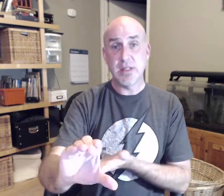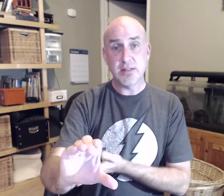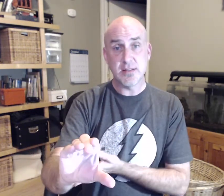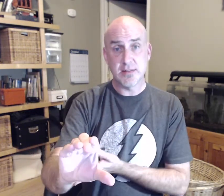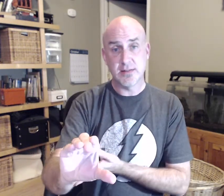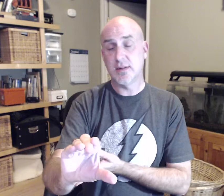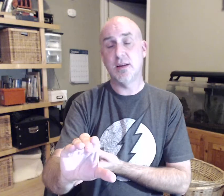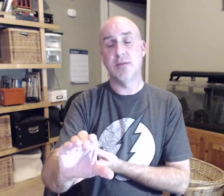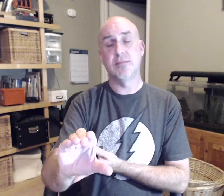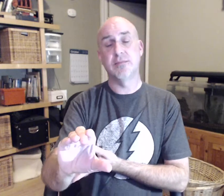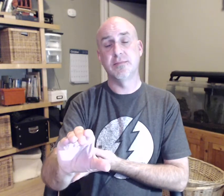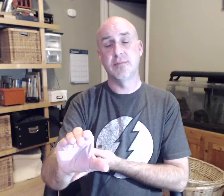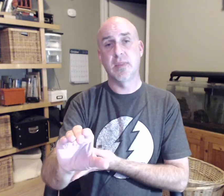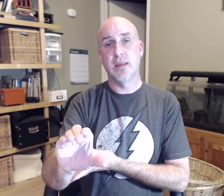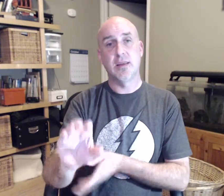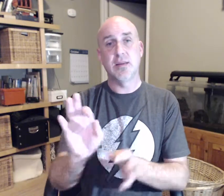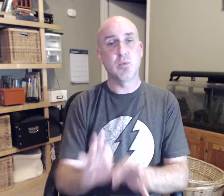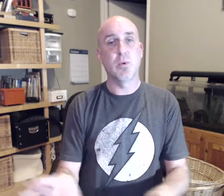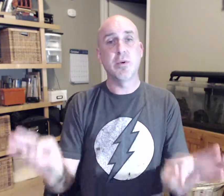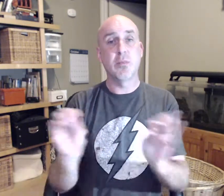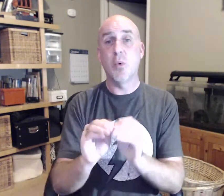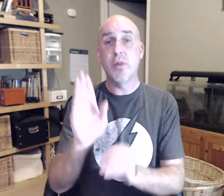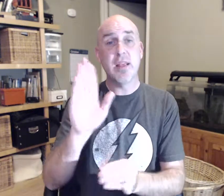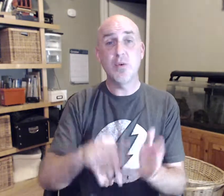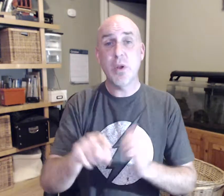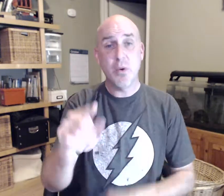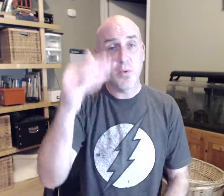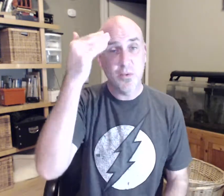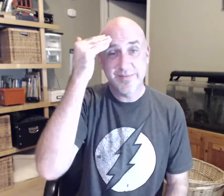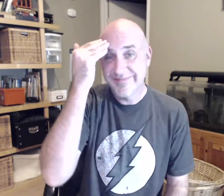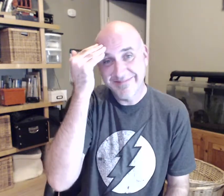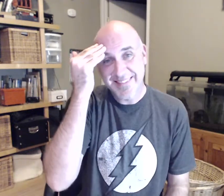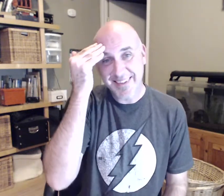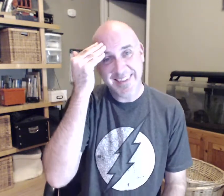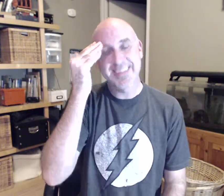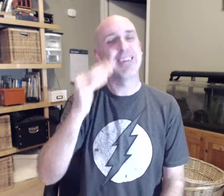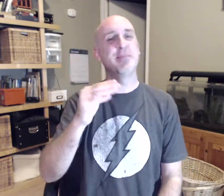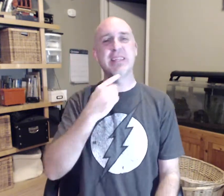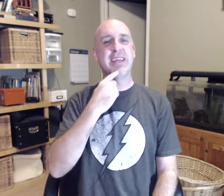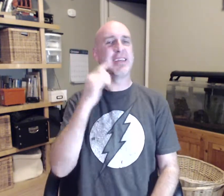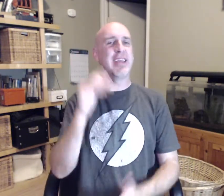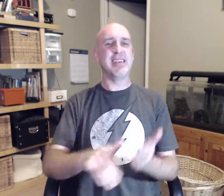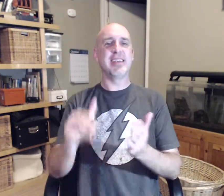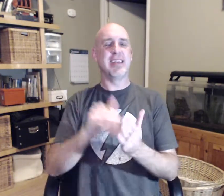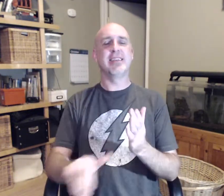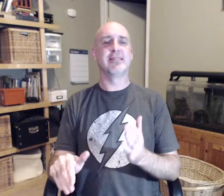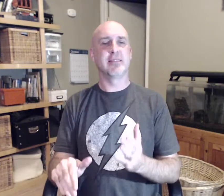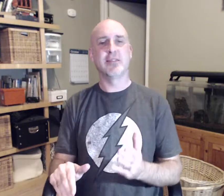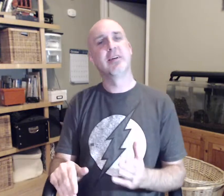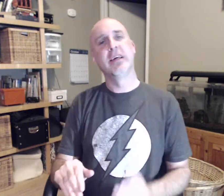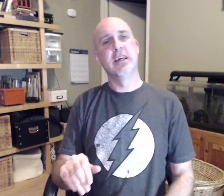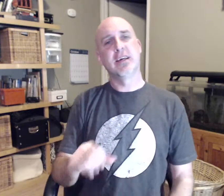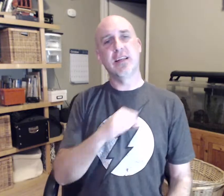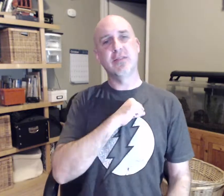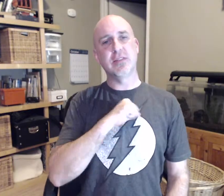investment, is worth more than you know. And that's all I can keep saying again and again. You're kind of